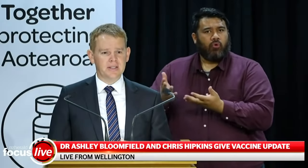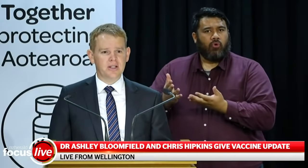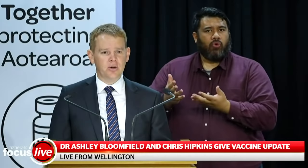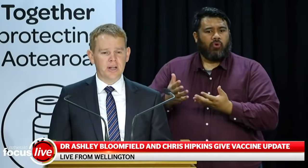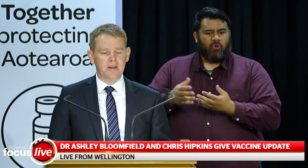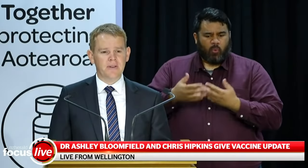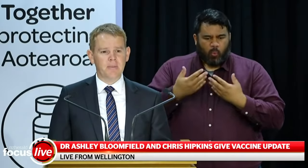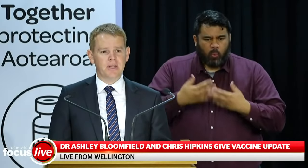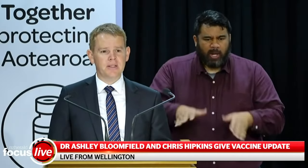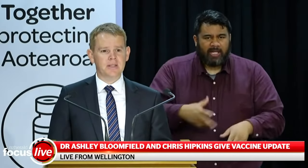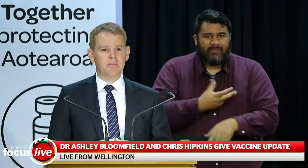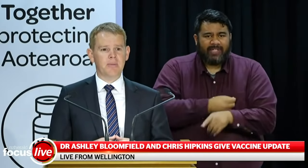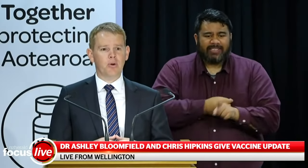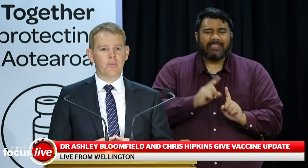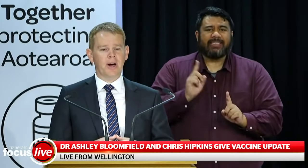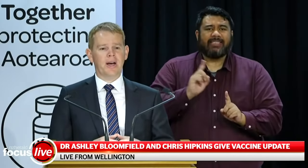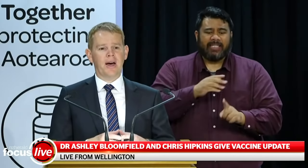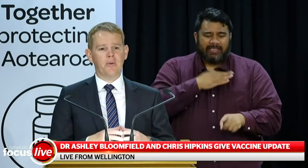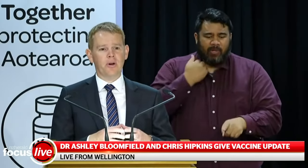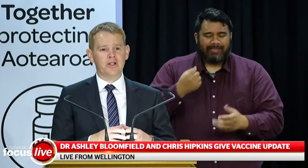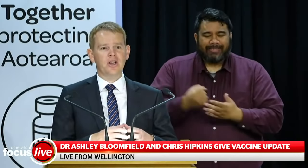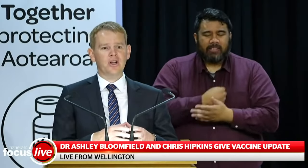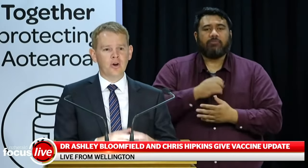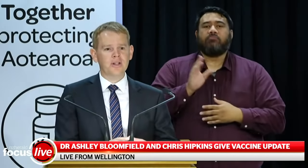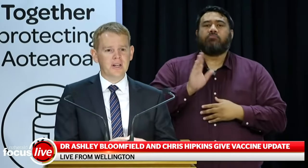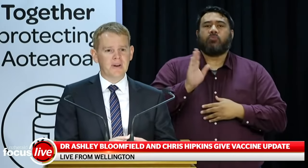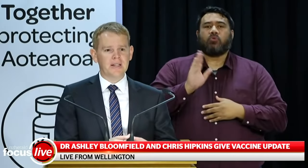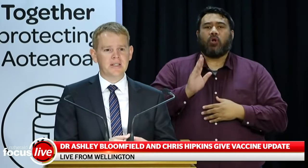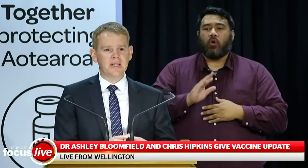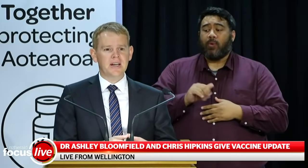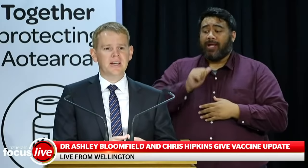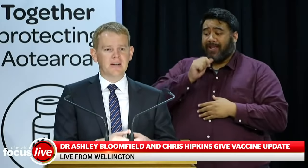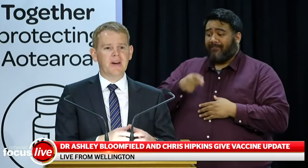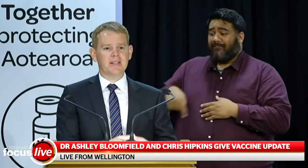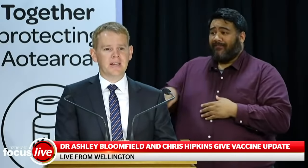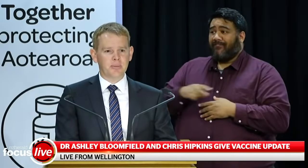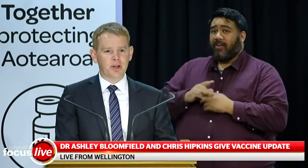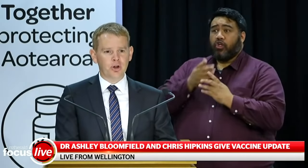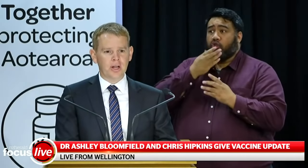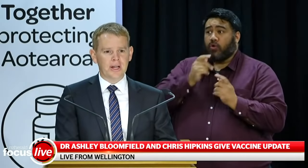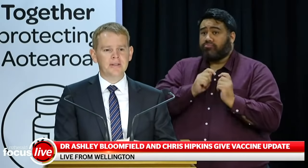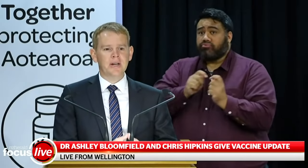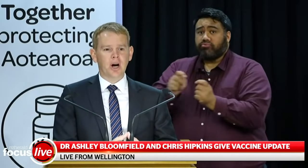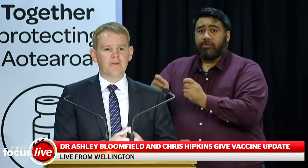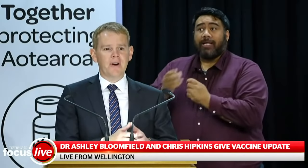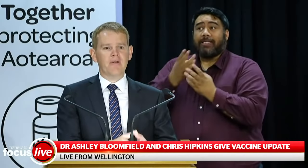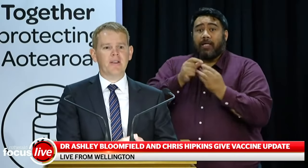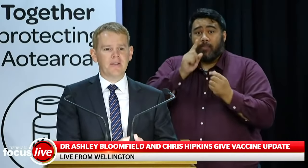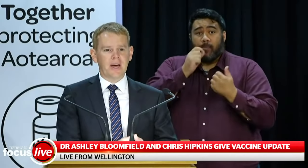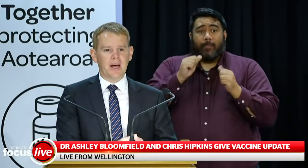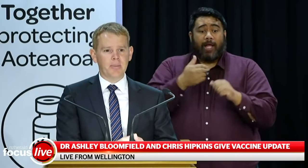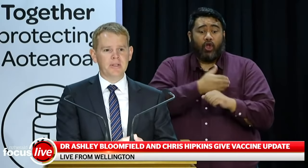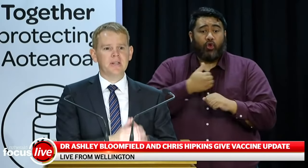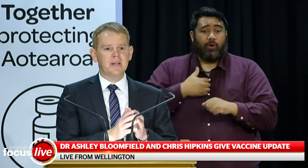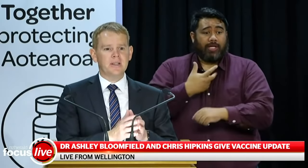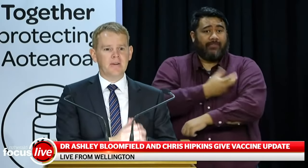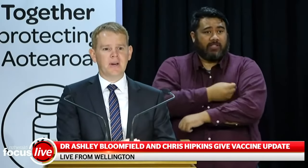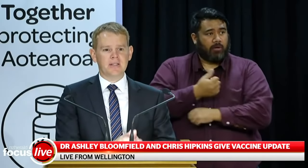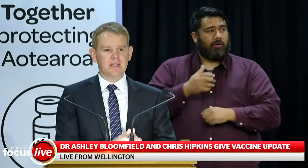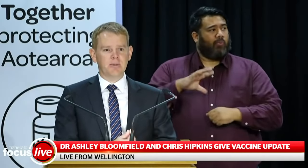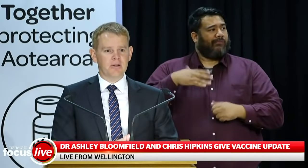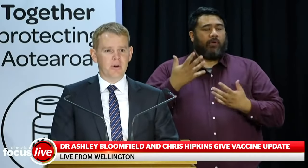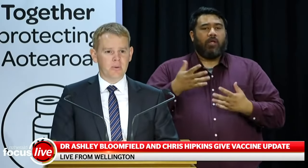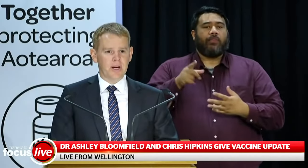waste unnecessarily, and if that means that some people who might otherwise not get a vaccine a bit earlier, I'd far rather that happened